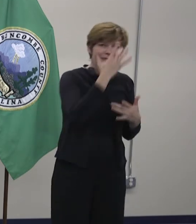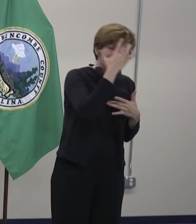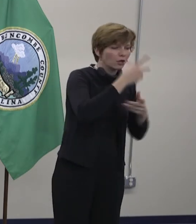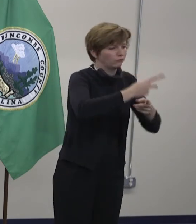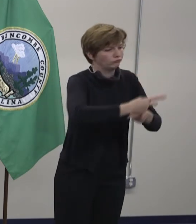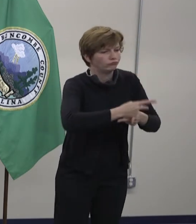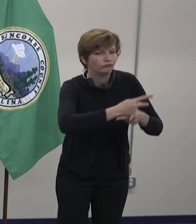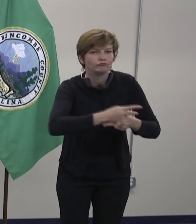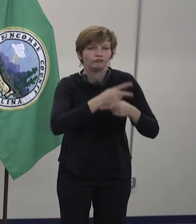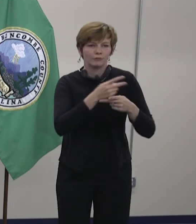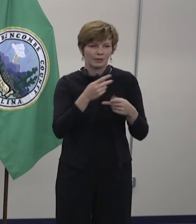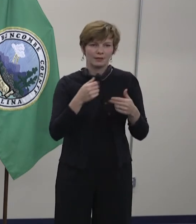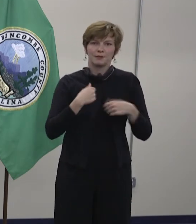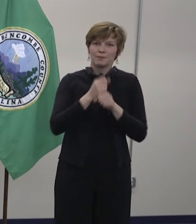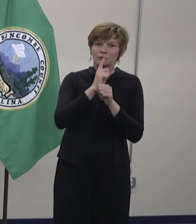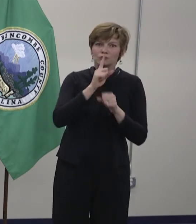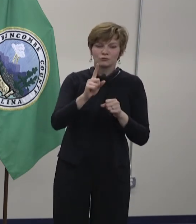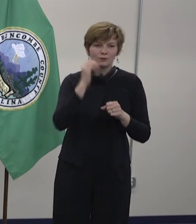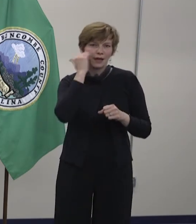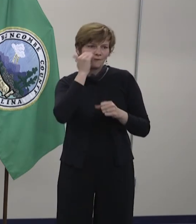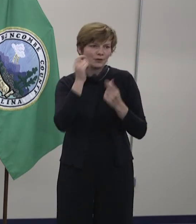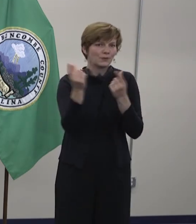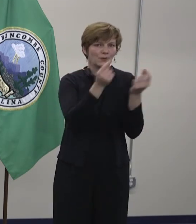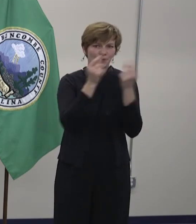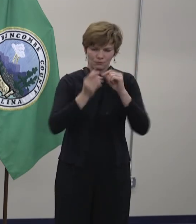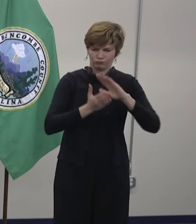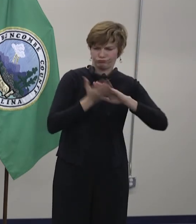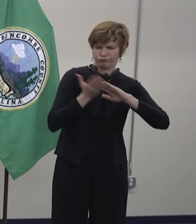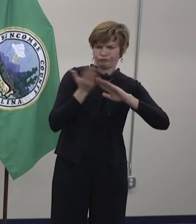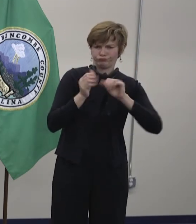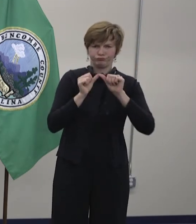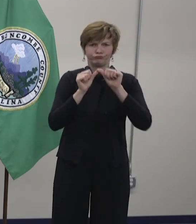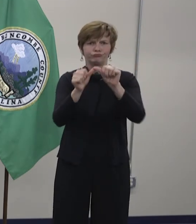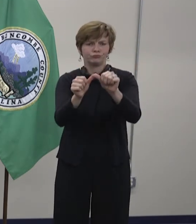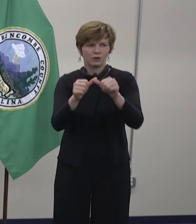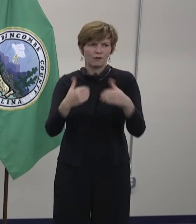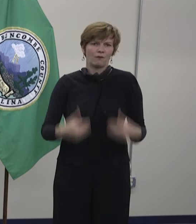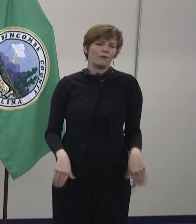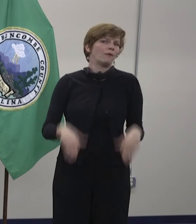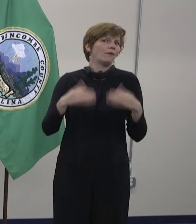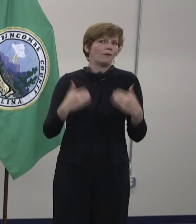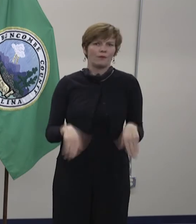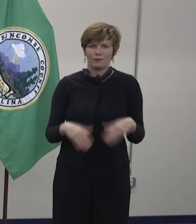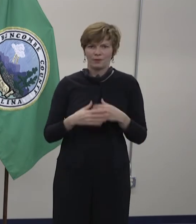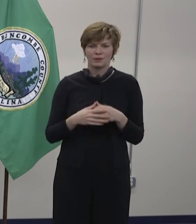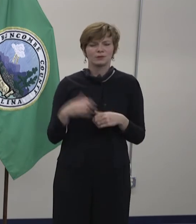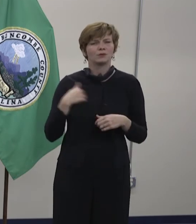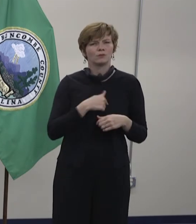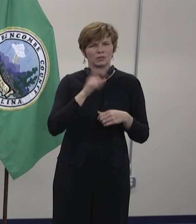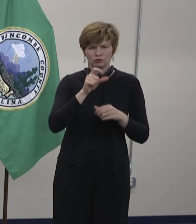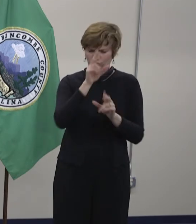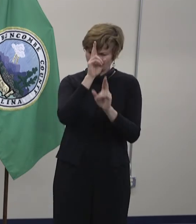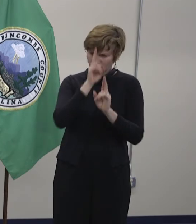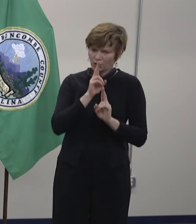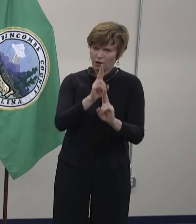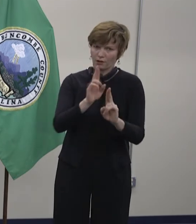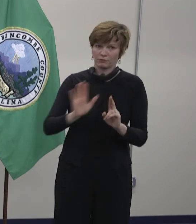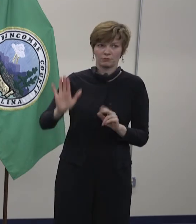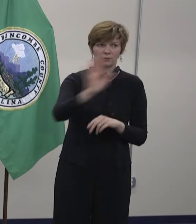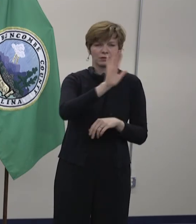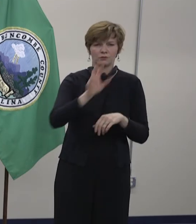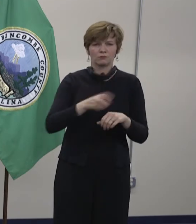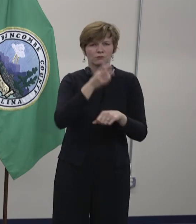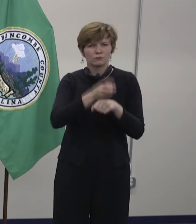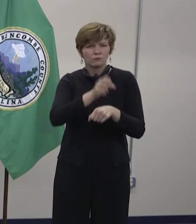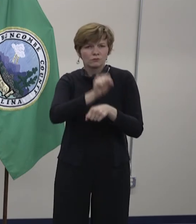we have the necessities of daily life, and so much more. Let's honor their hard work by continuing